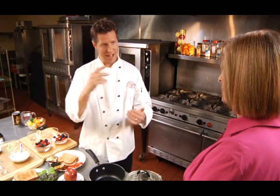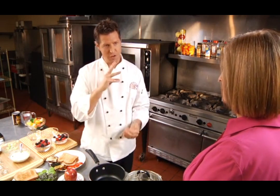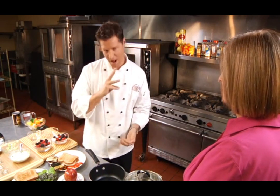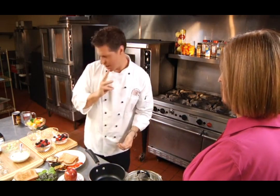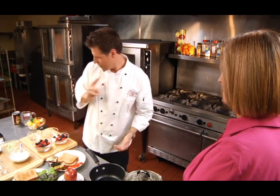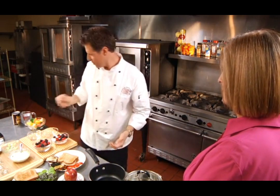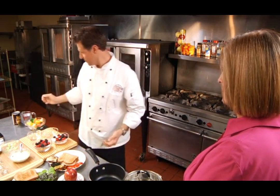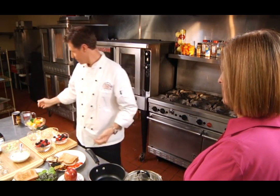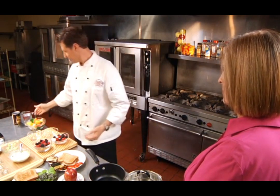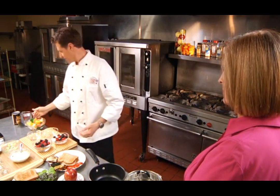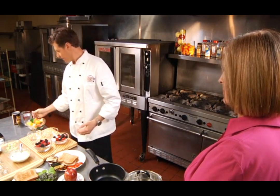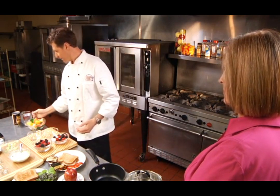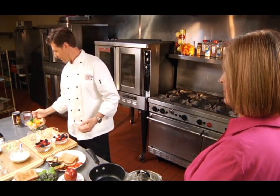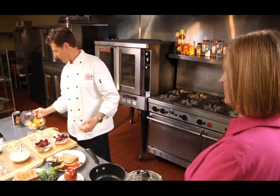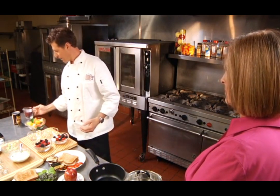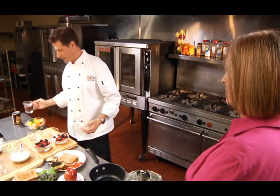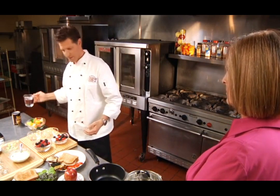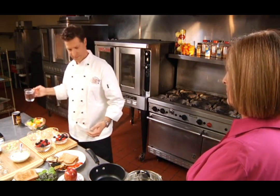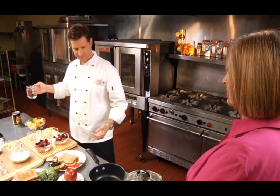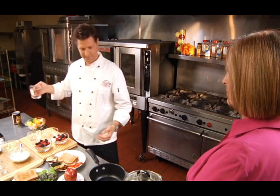Put water in the pan.